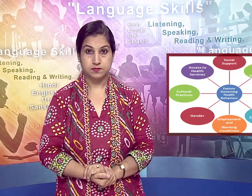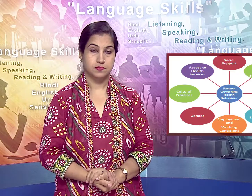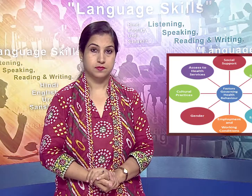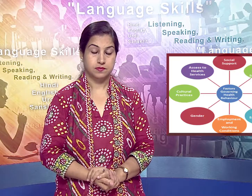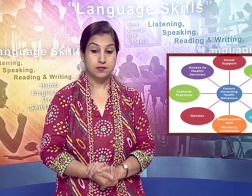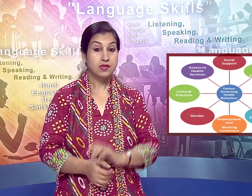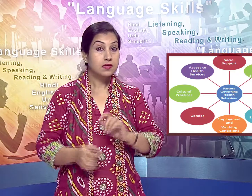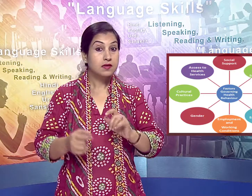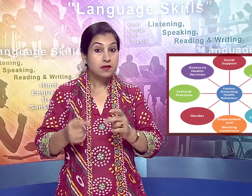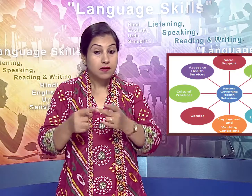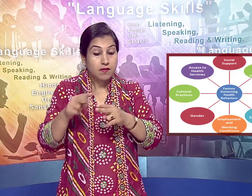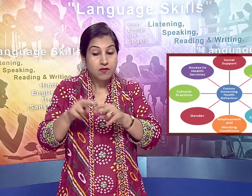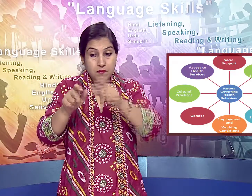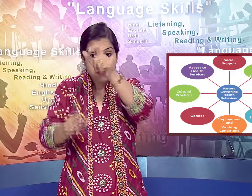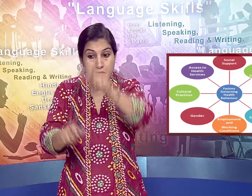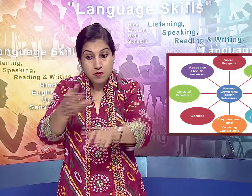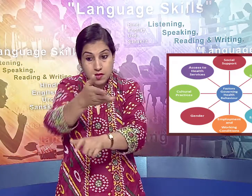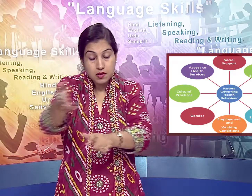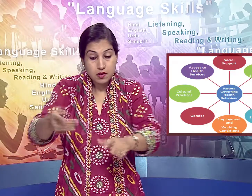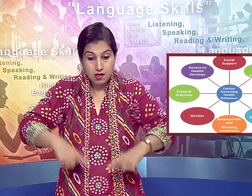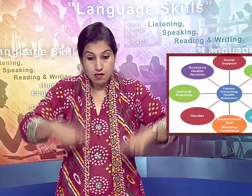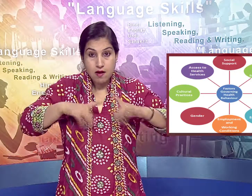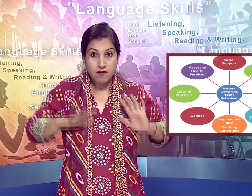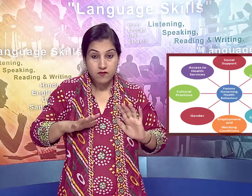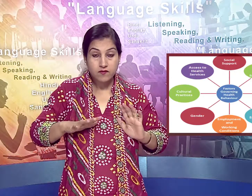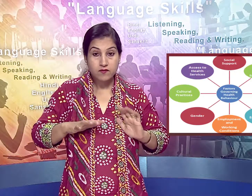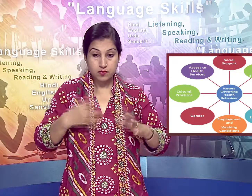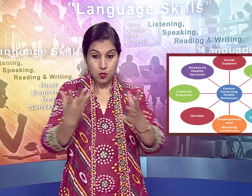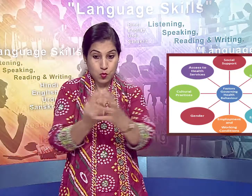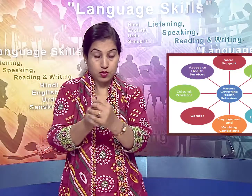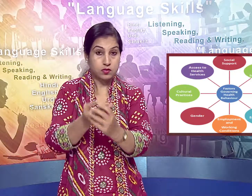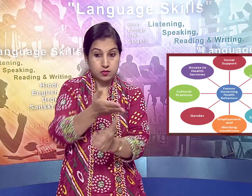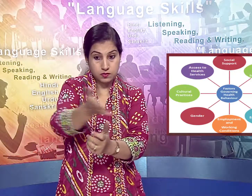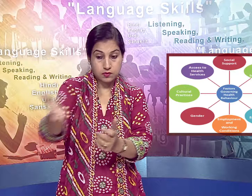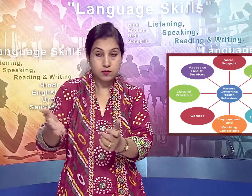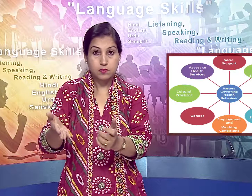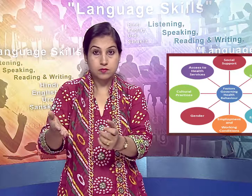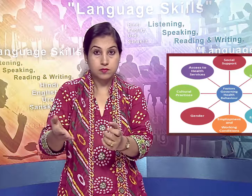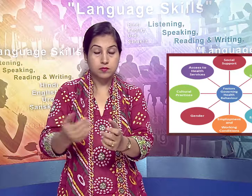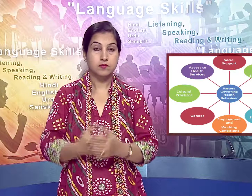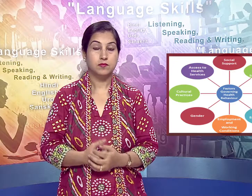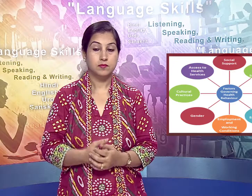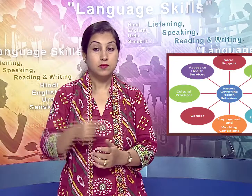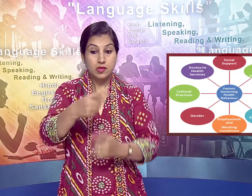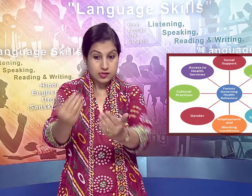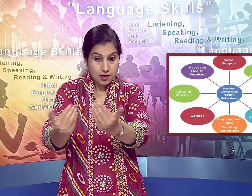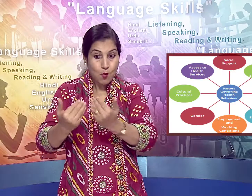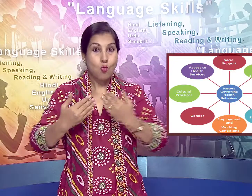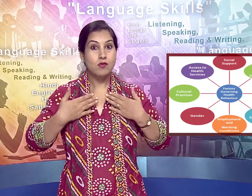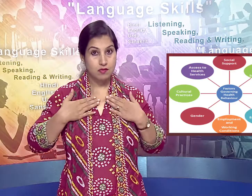When the society where we live and the people around us, they support